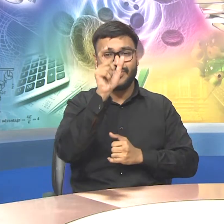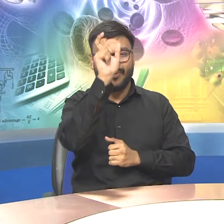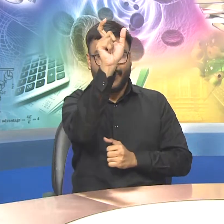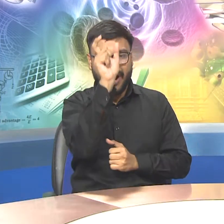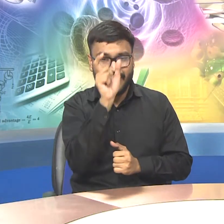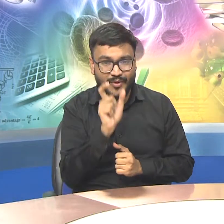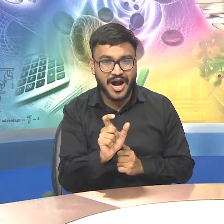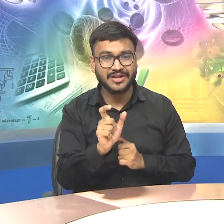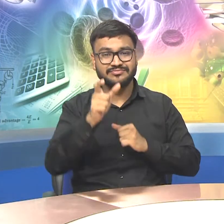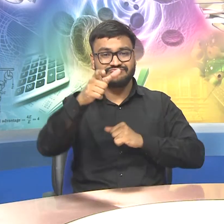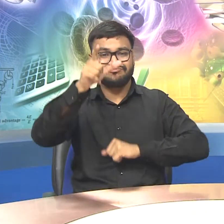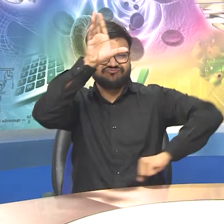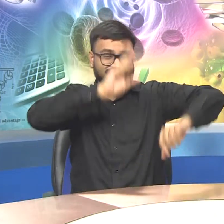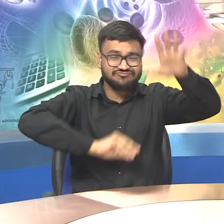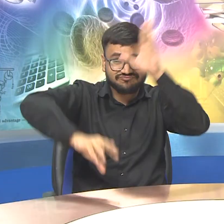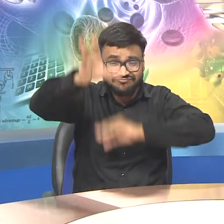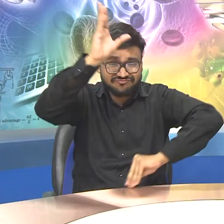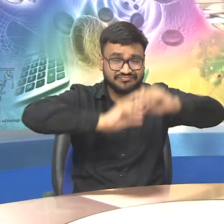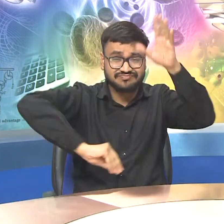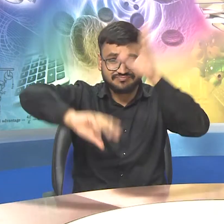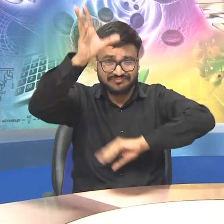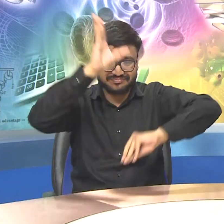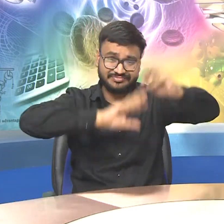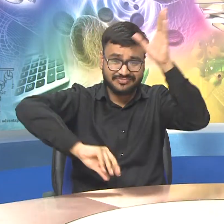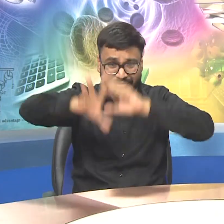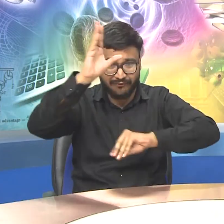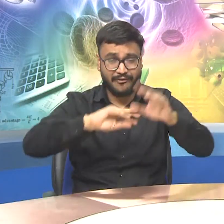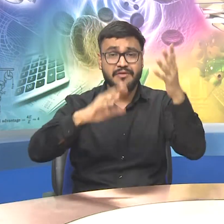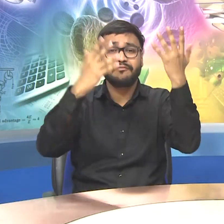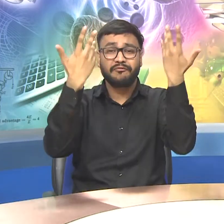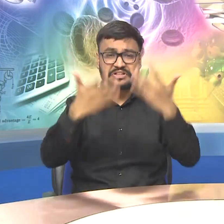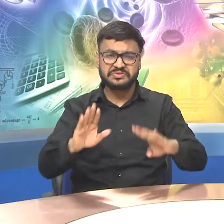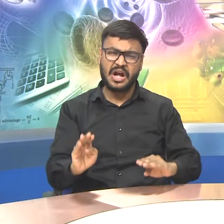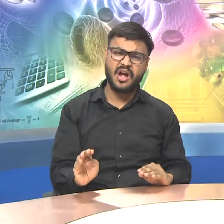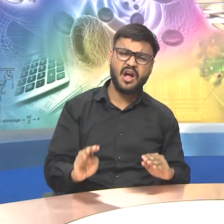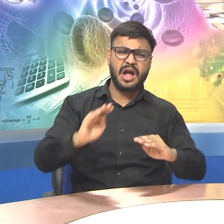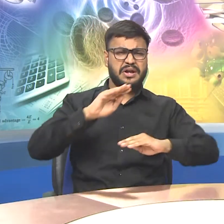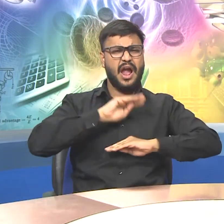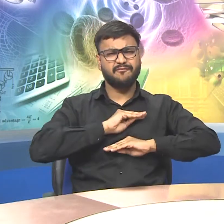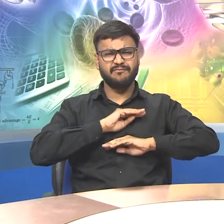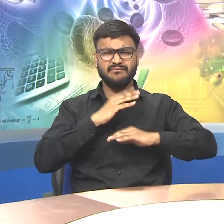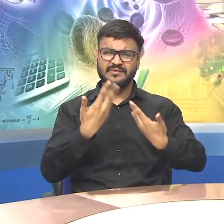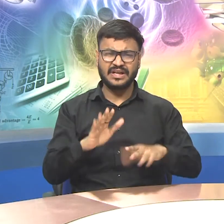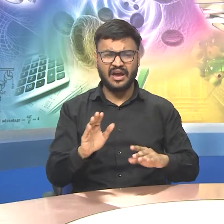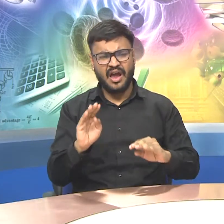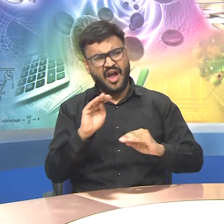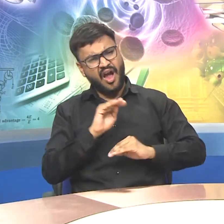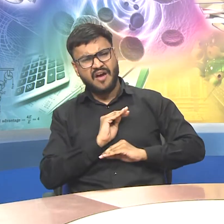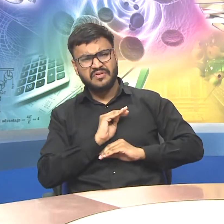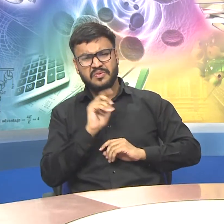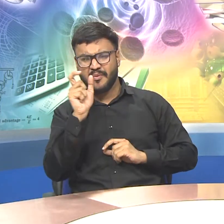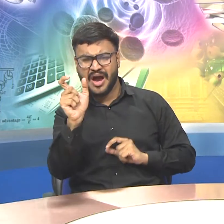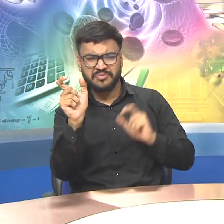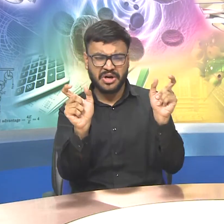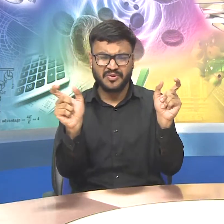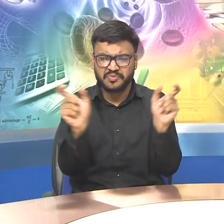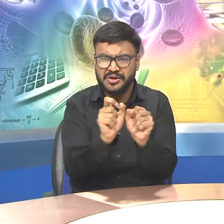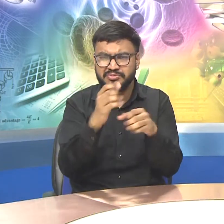It is not enough to only learn ISL vocabulary. It is essential to learn how to make